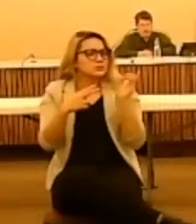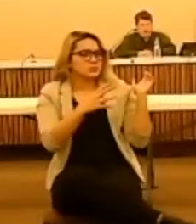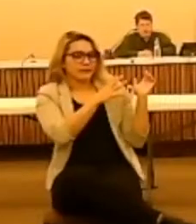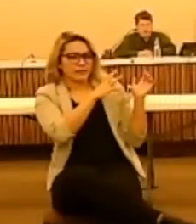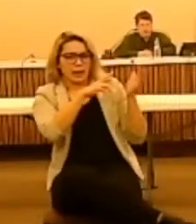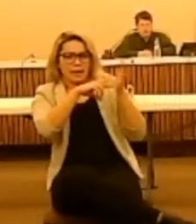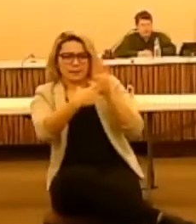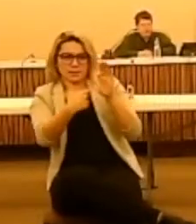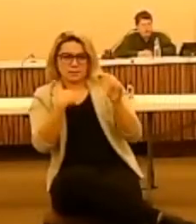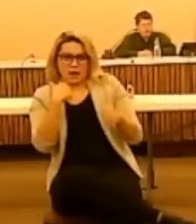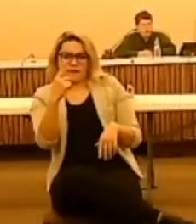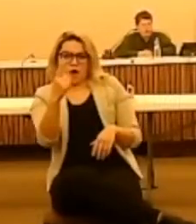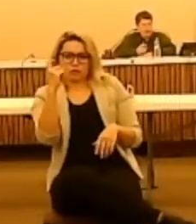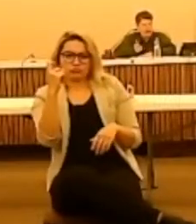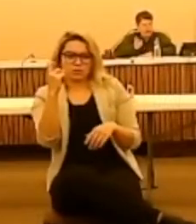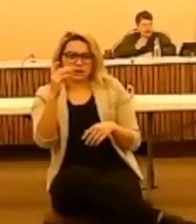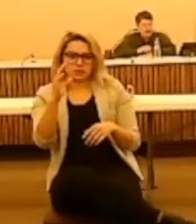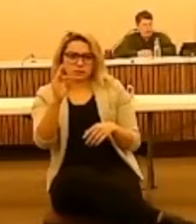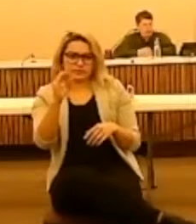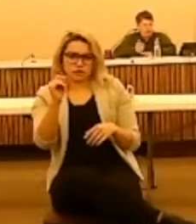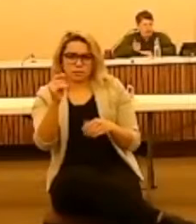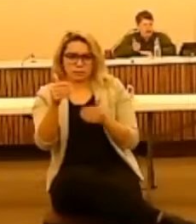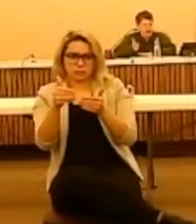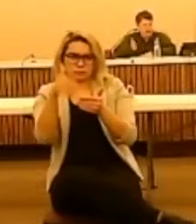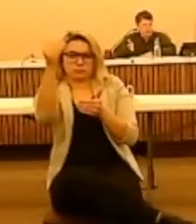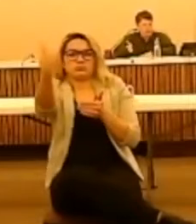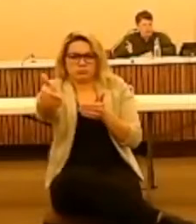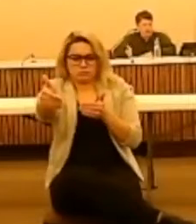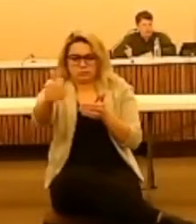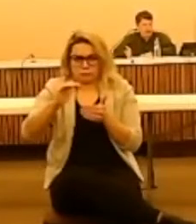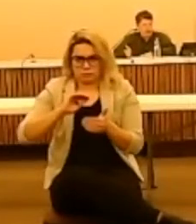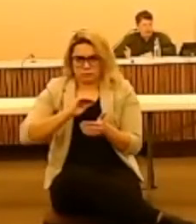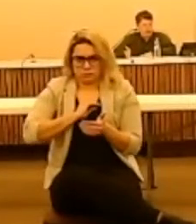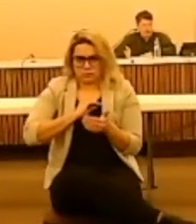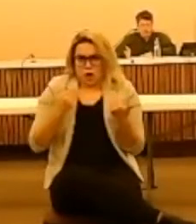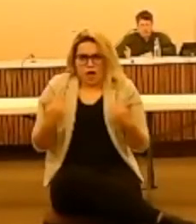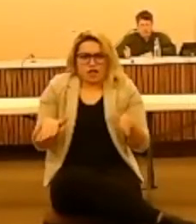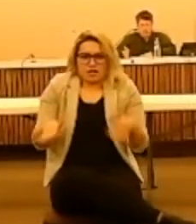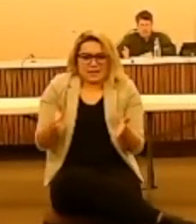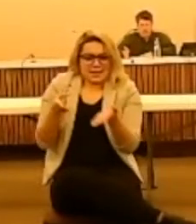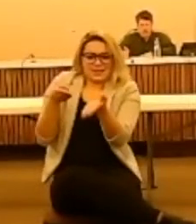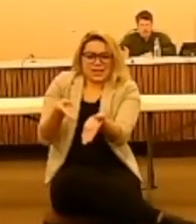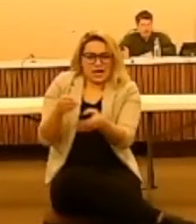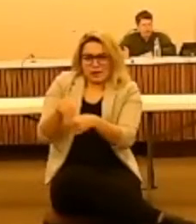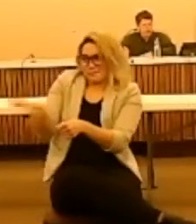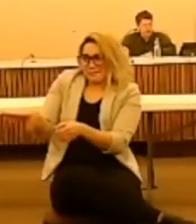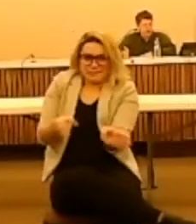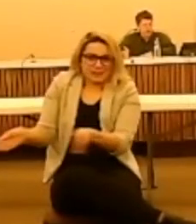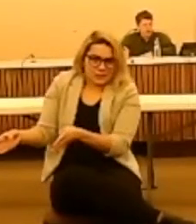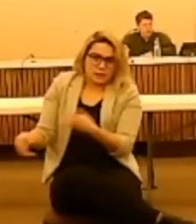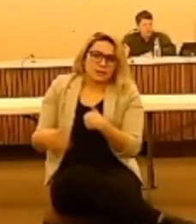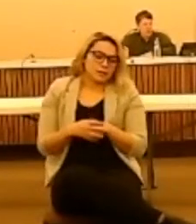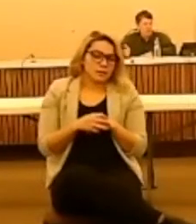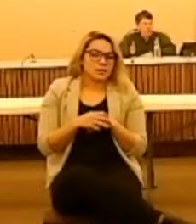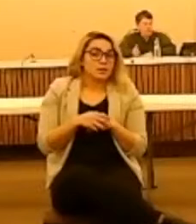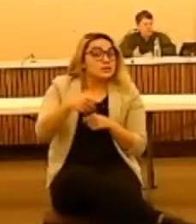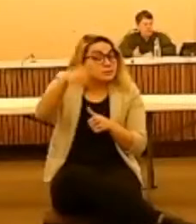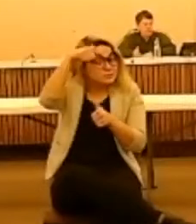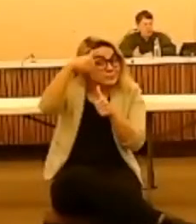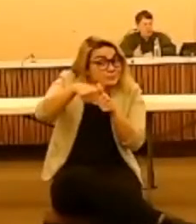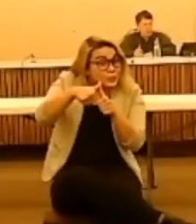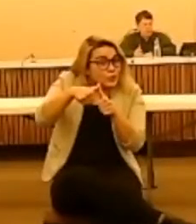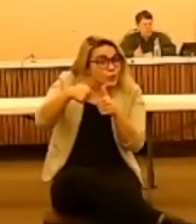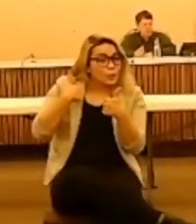setback on that, which again is, if you remember, we did move them